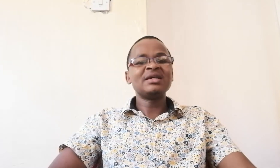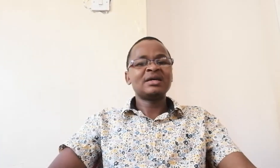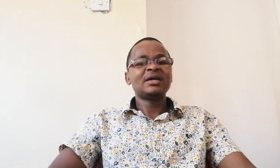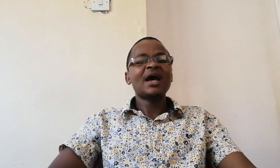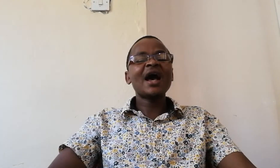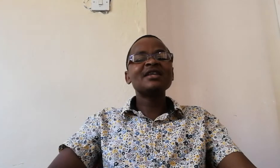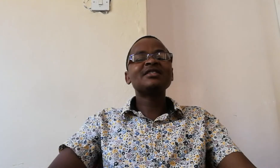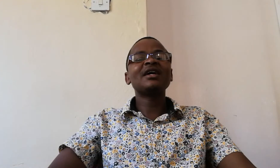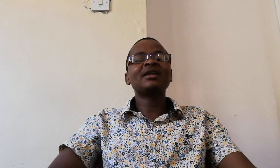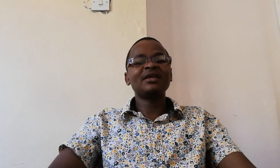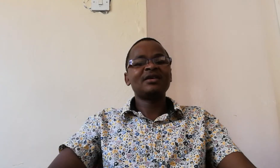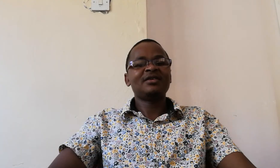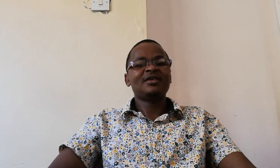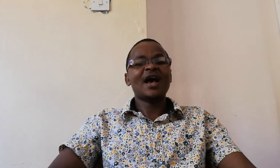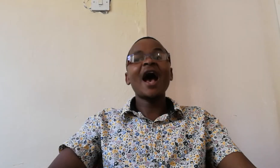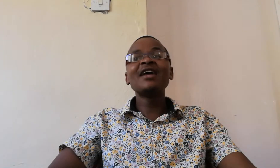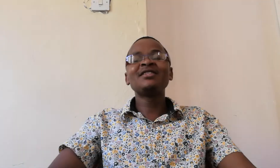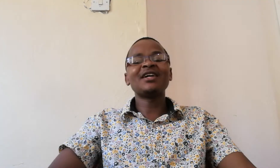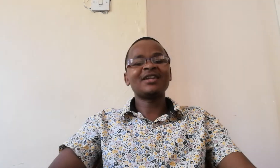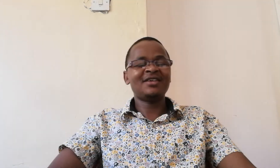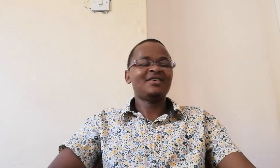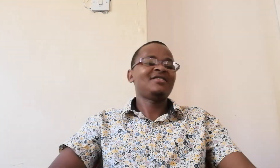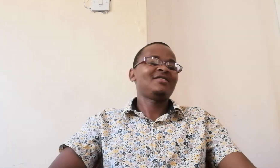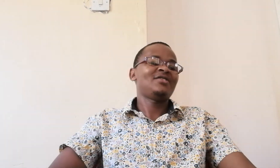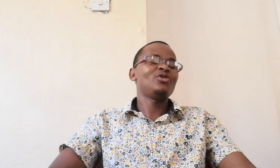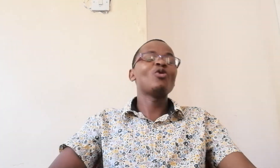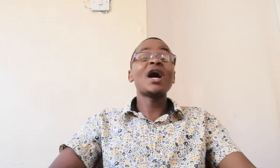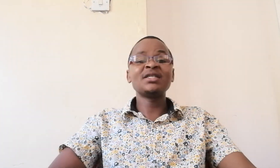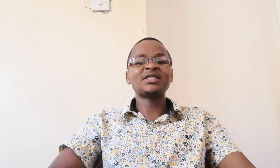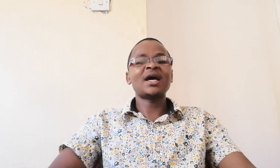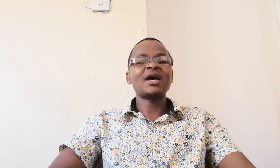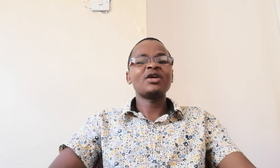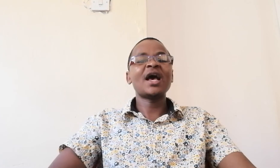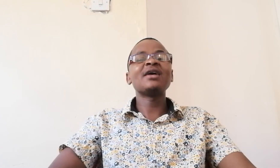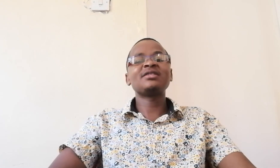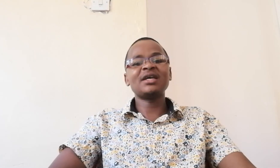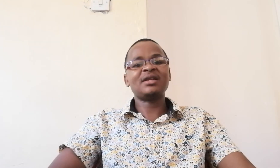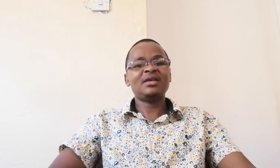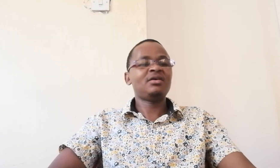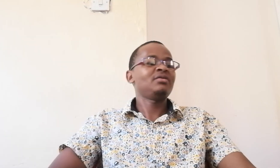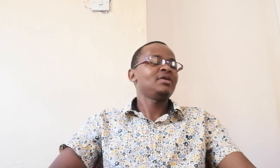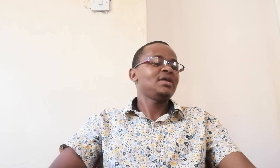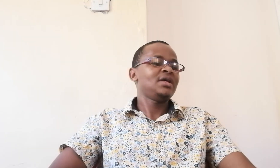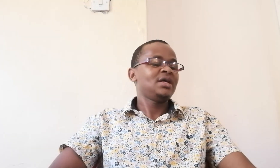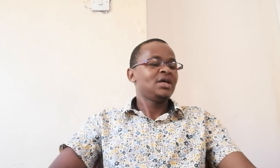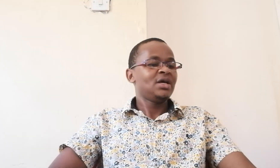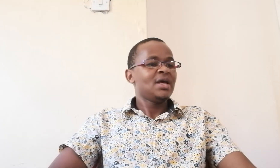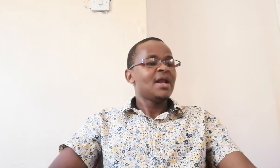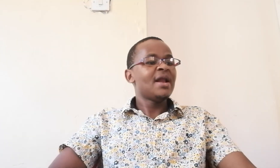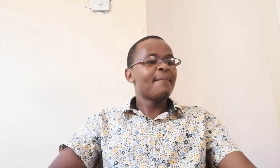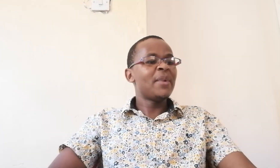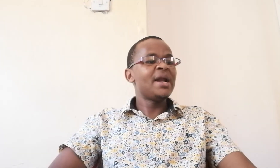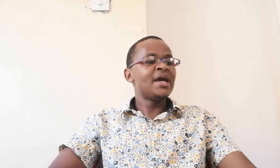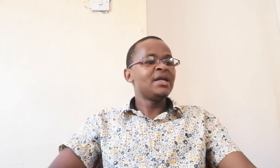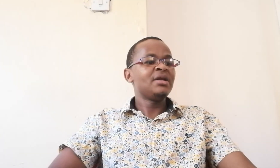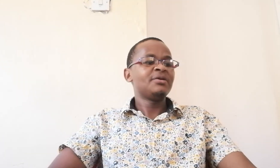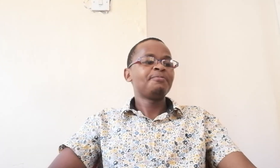answering. Answering. Answering. You answer. Answering. Number 9,